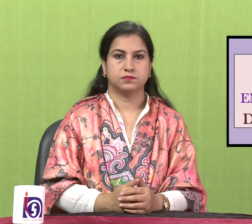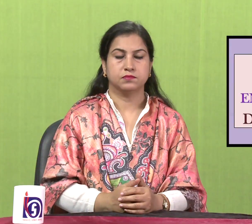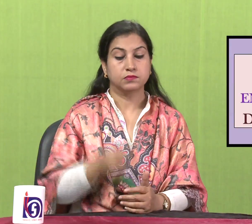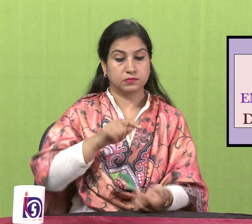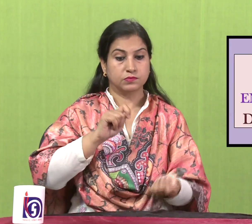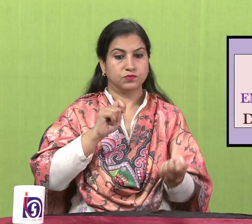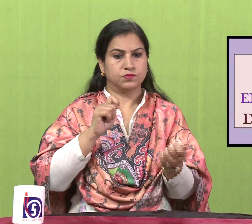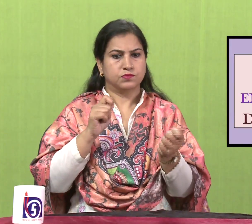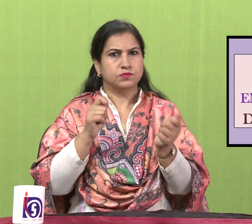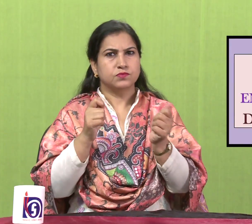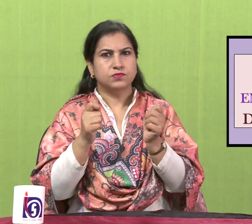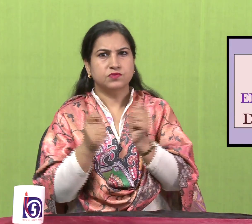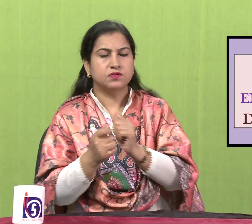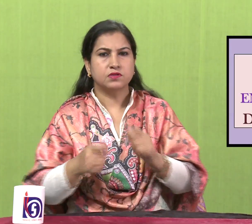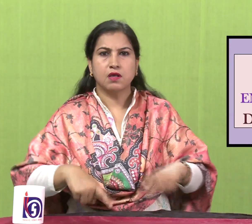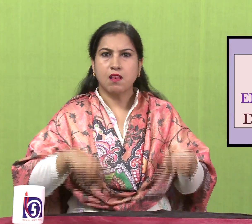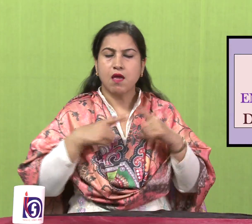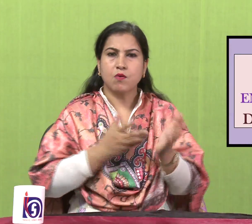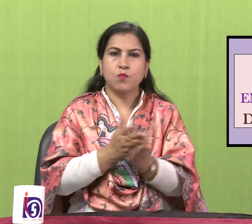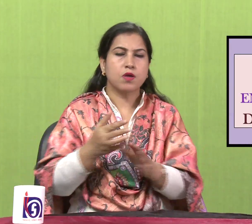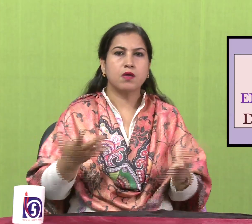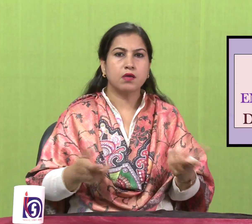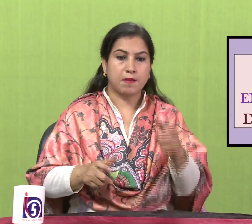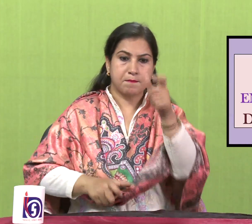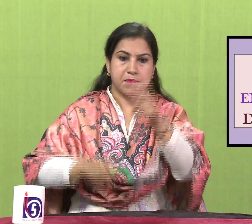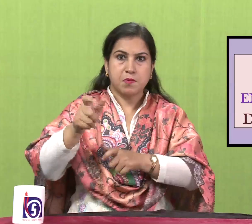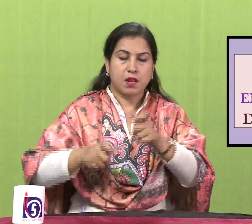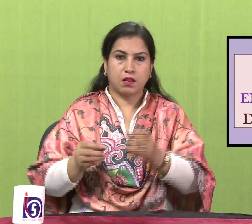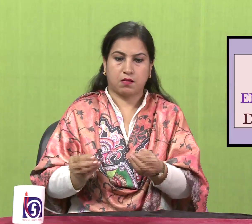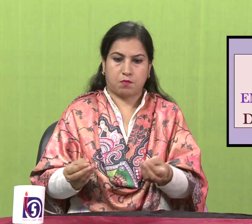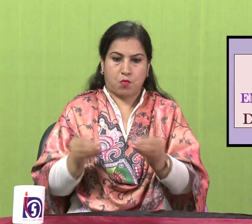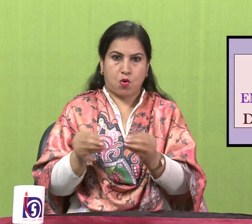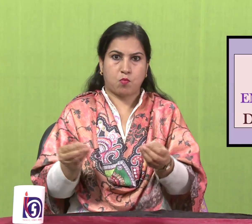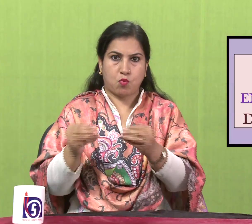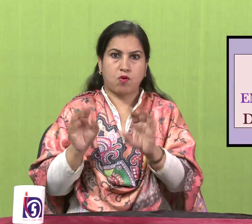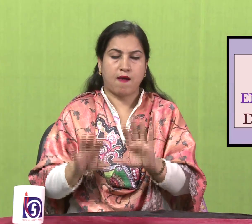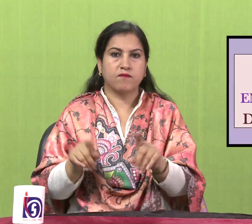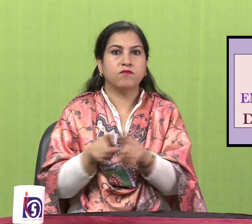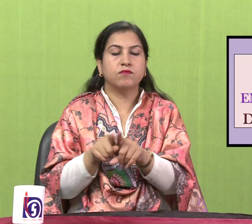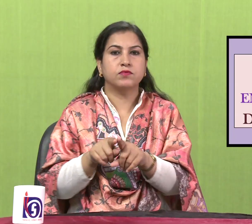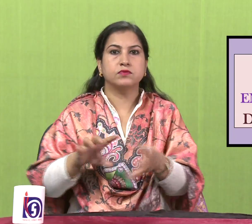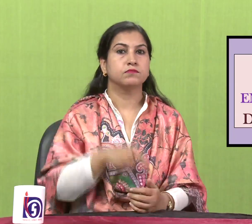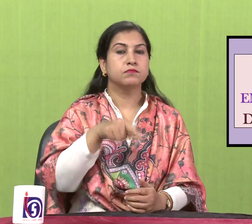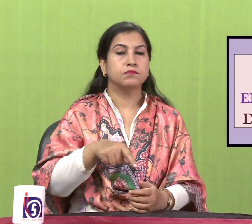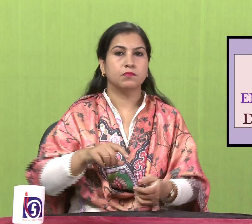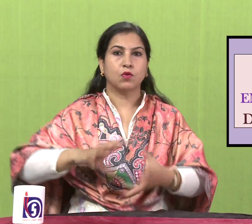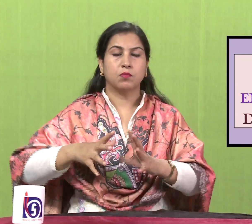The changing lifestyle of people has increased human activity that are